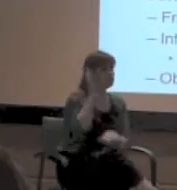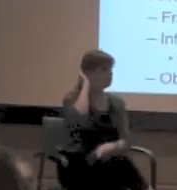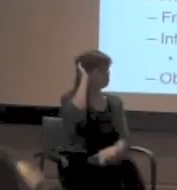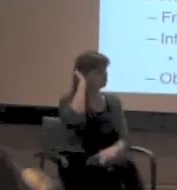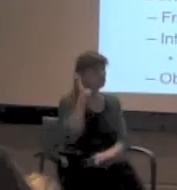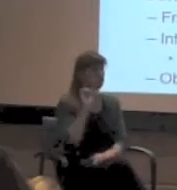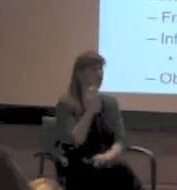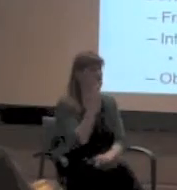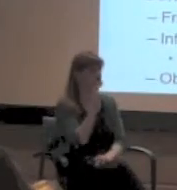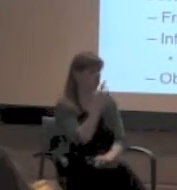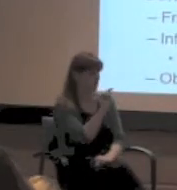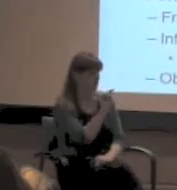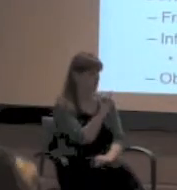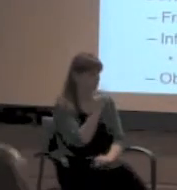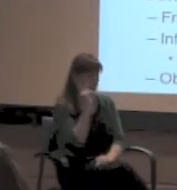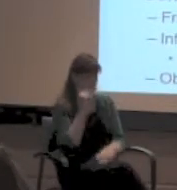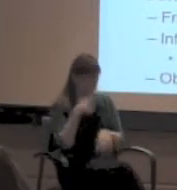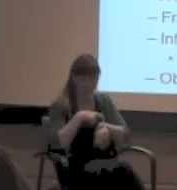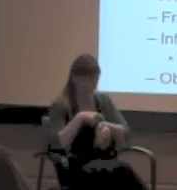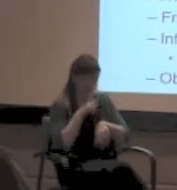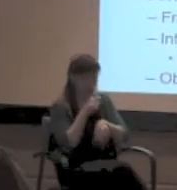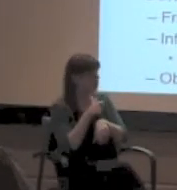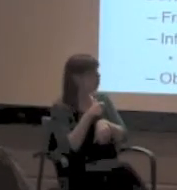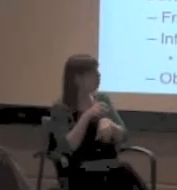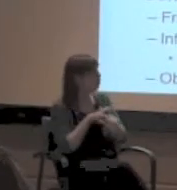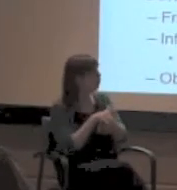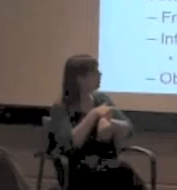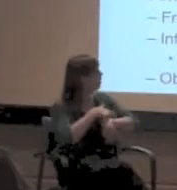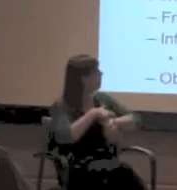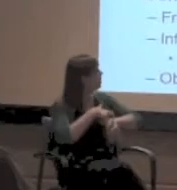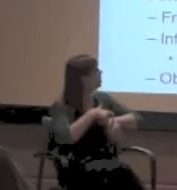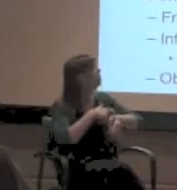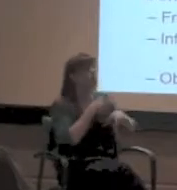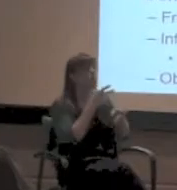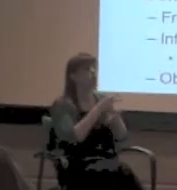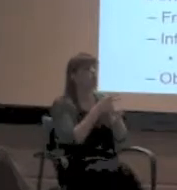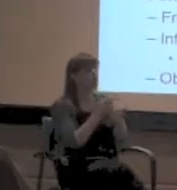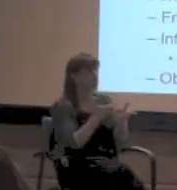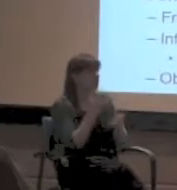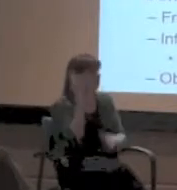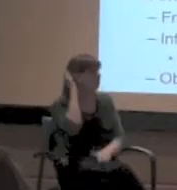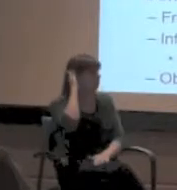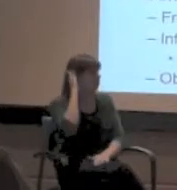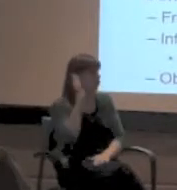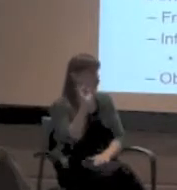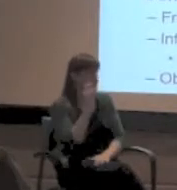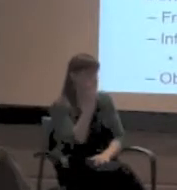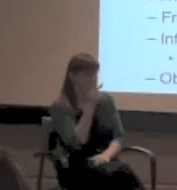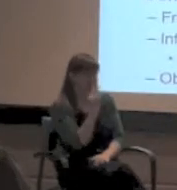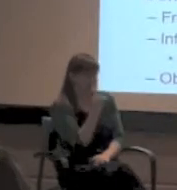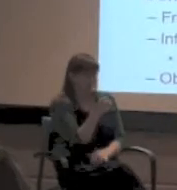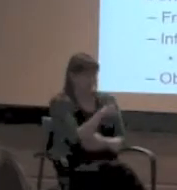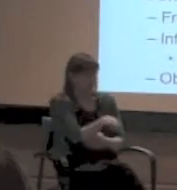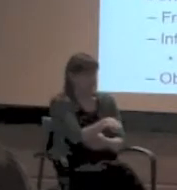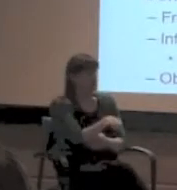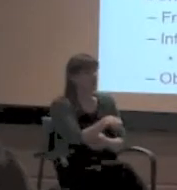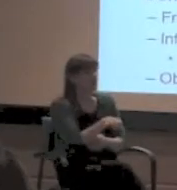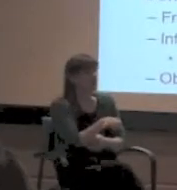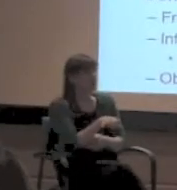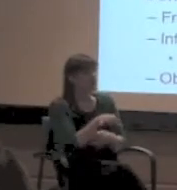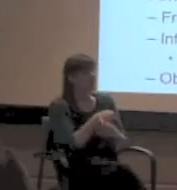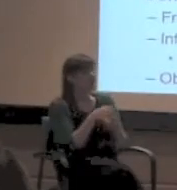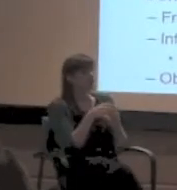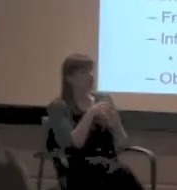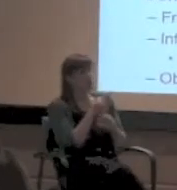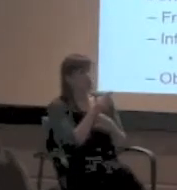check my time, make sure I don't go over. So treatments are shunts. So what is a shunt? It's just a